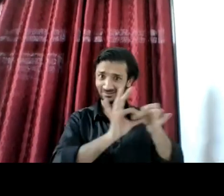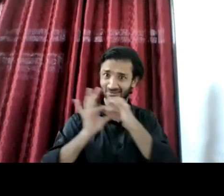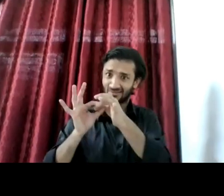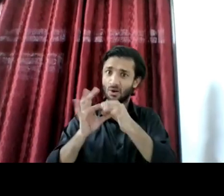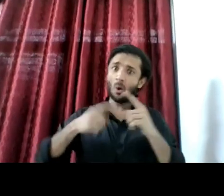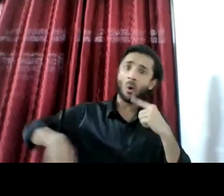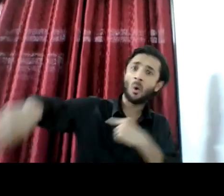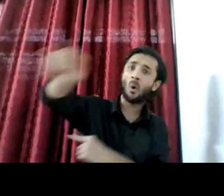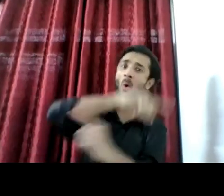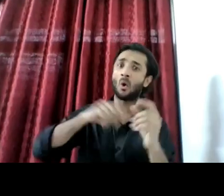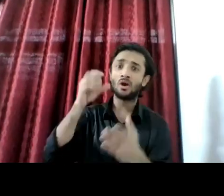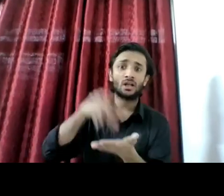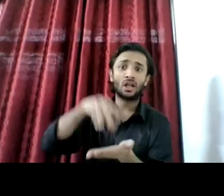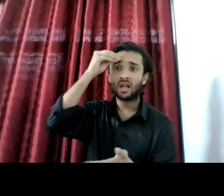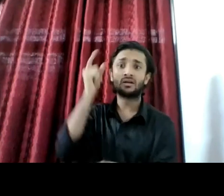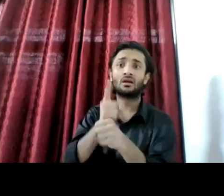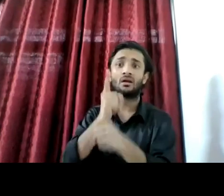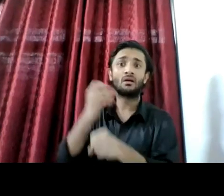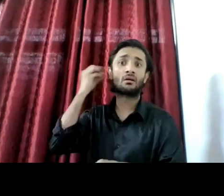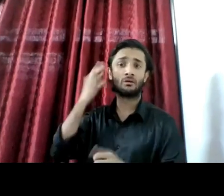work on